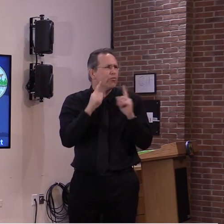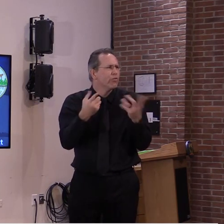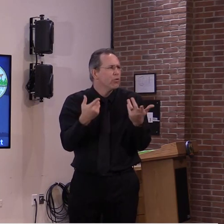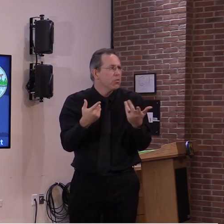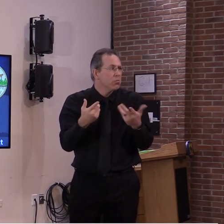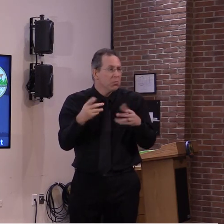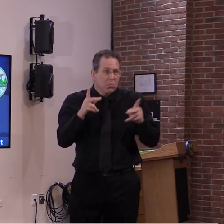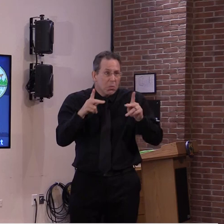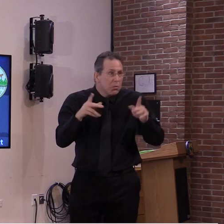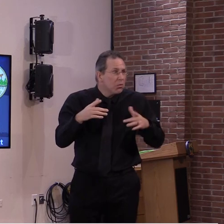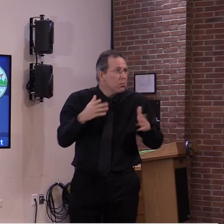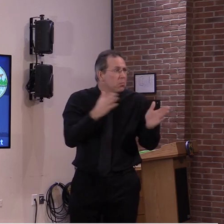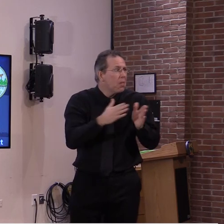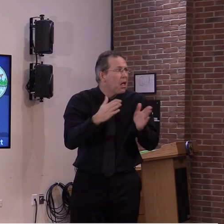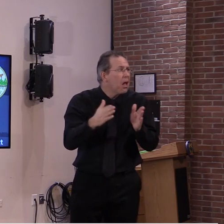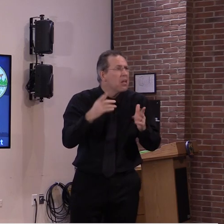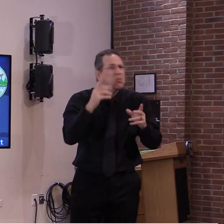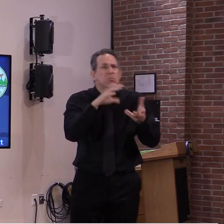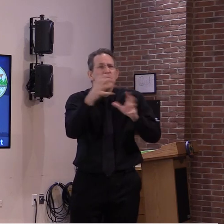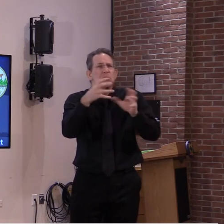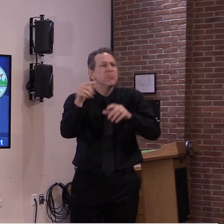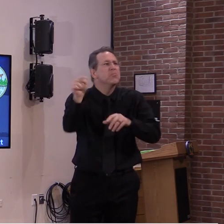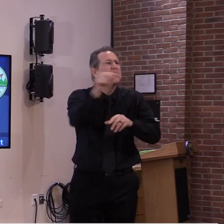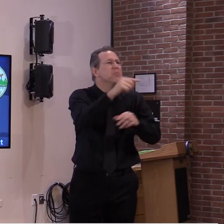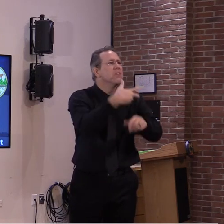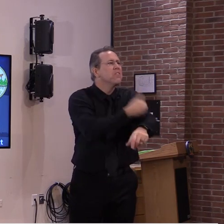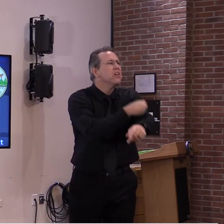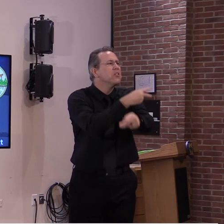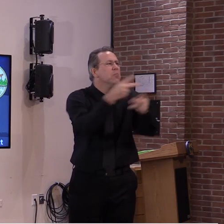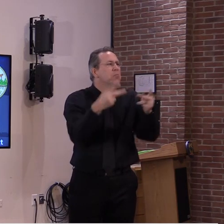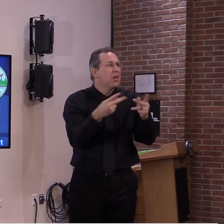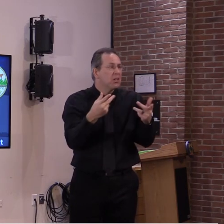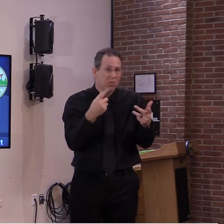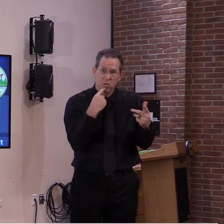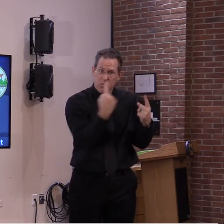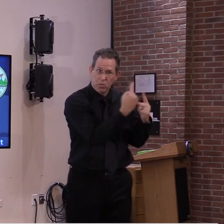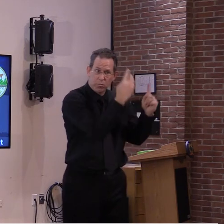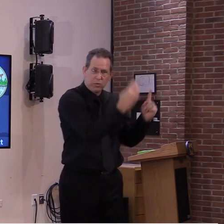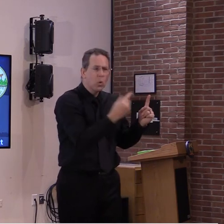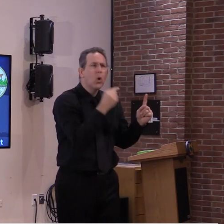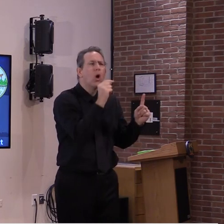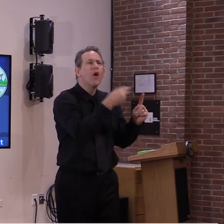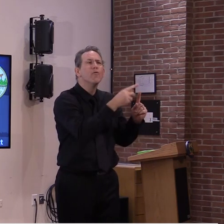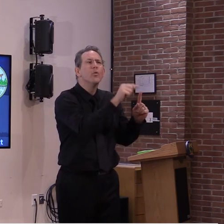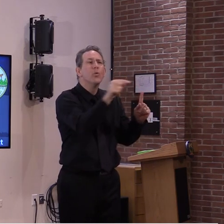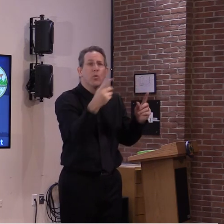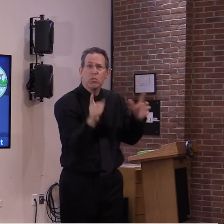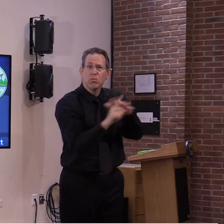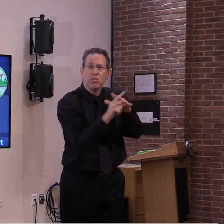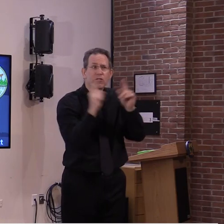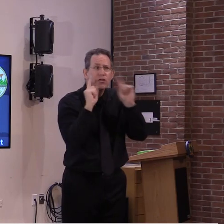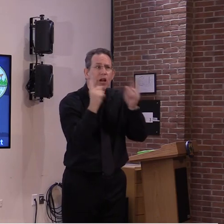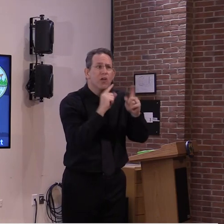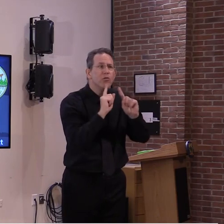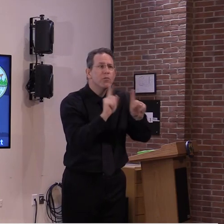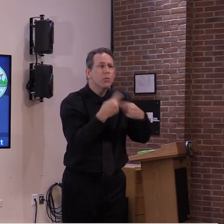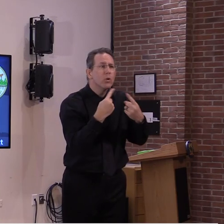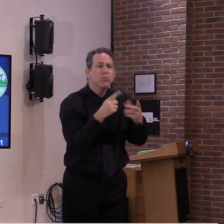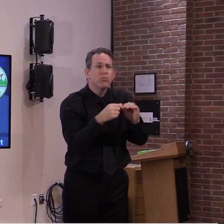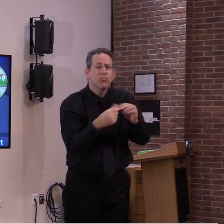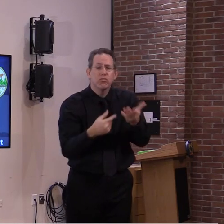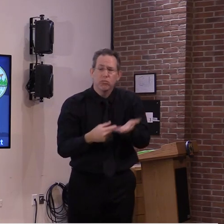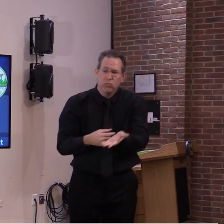of the vaccine? Is this a one only, or have there been other threats out there